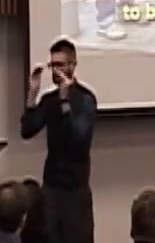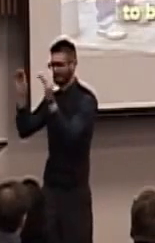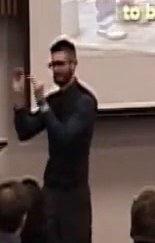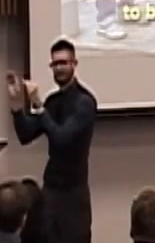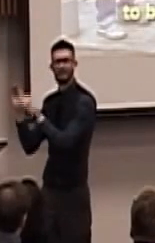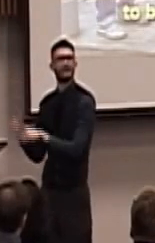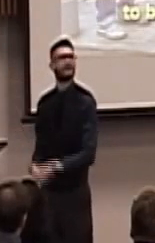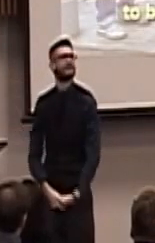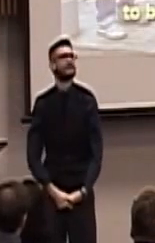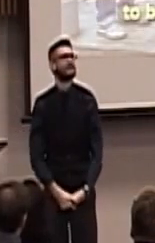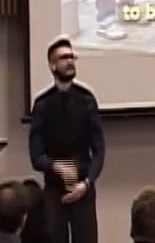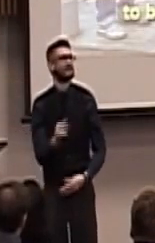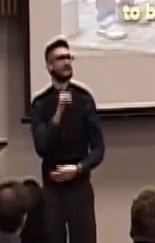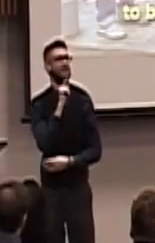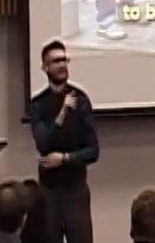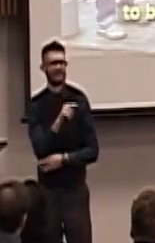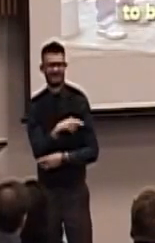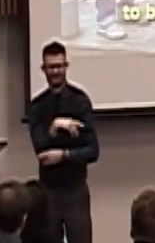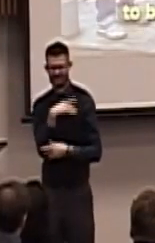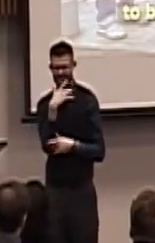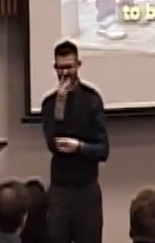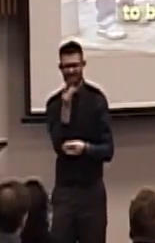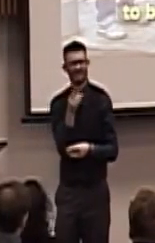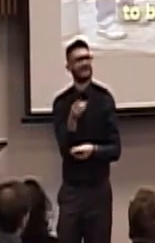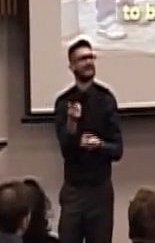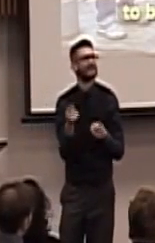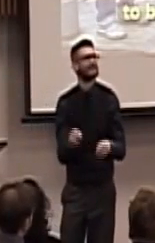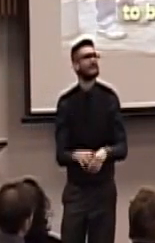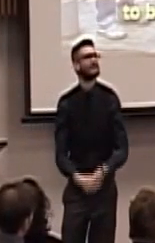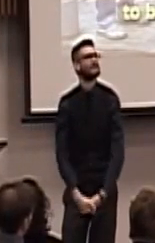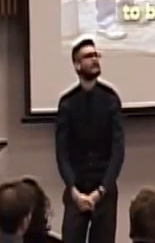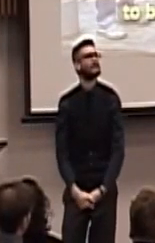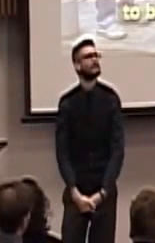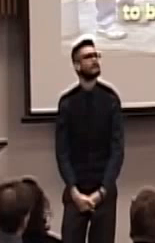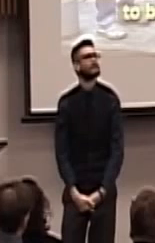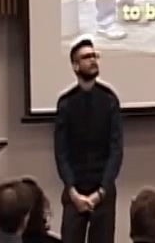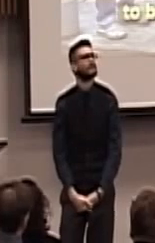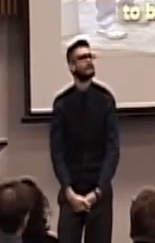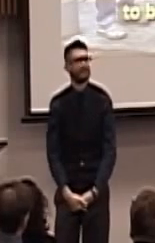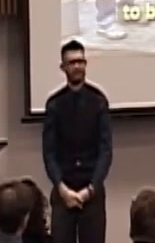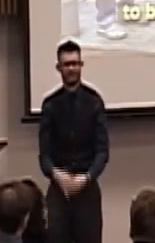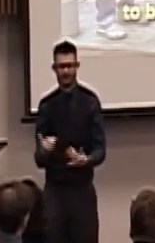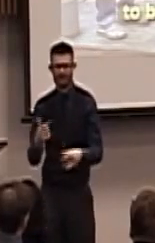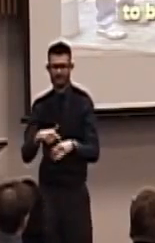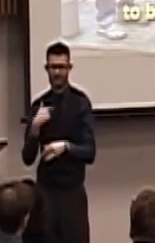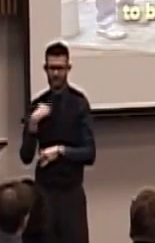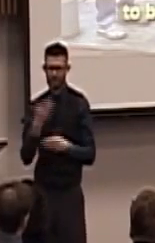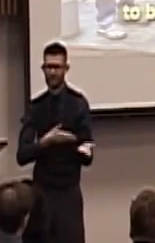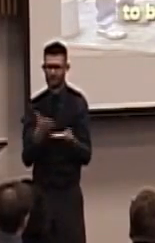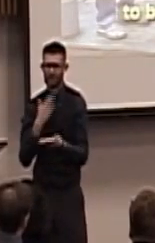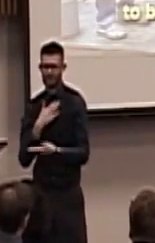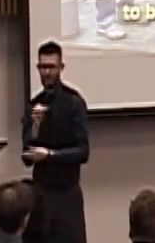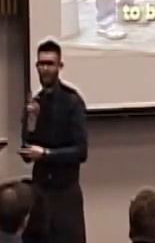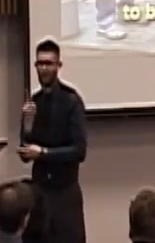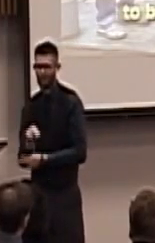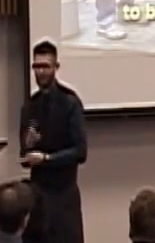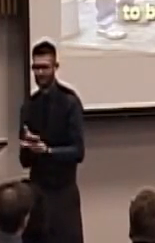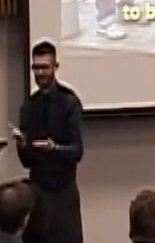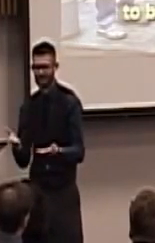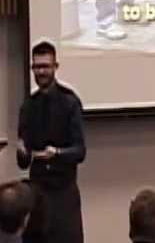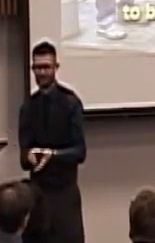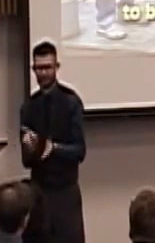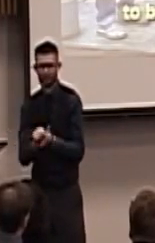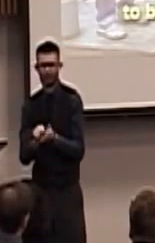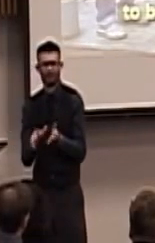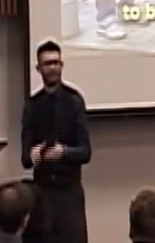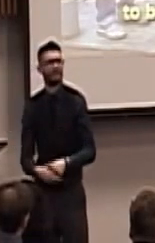that was quite a need, and this time I took everything to make that work. Not too long ago,